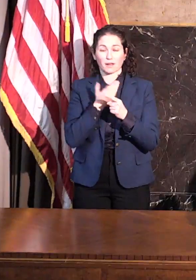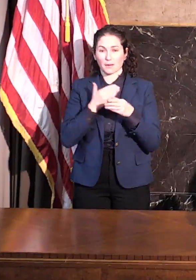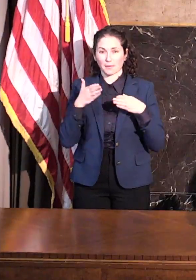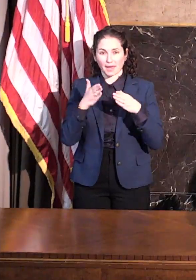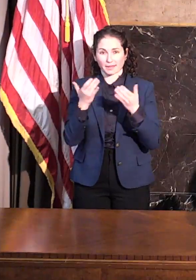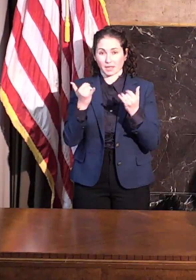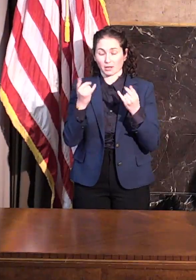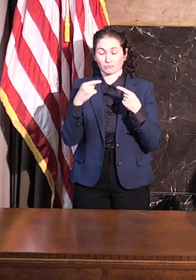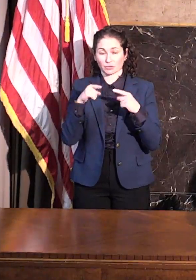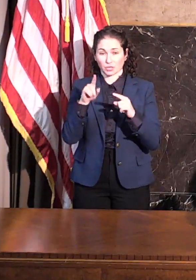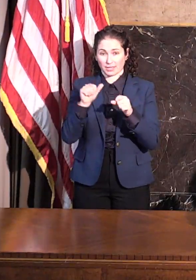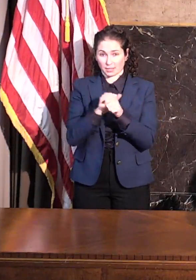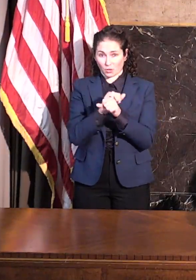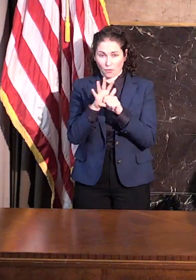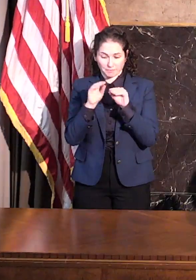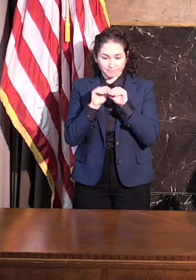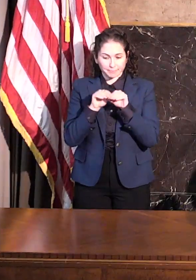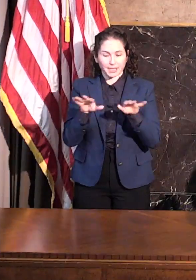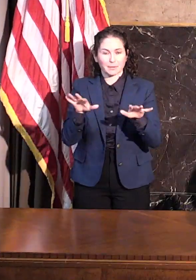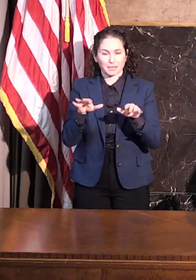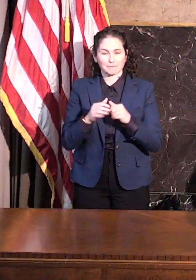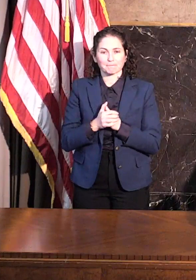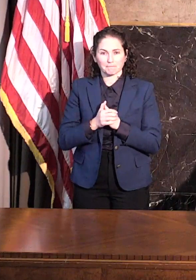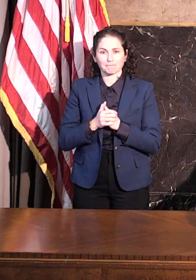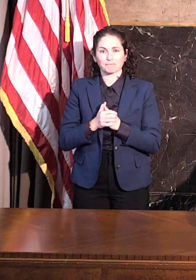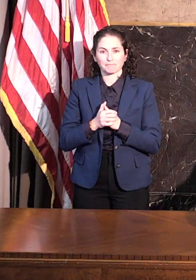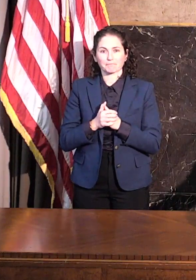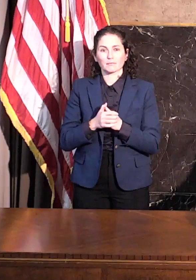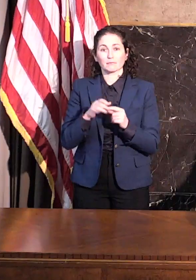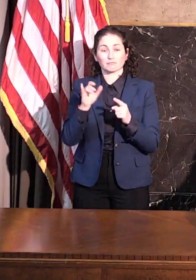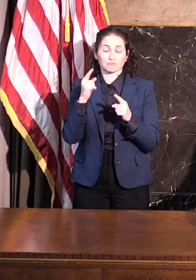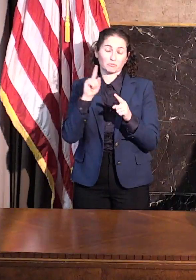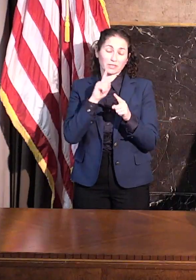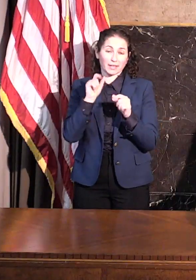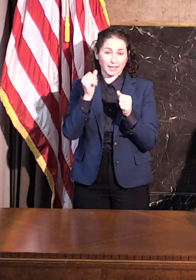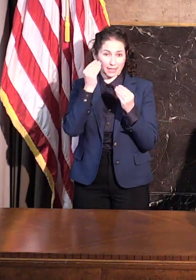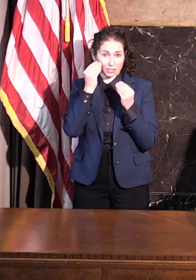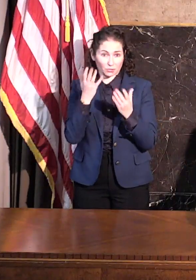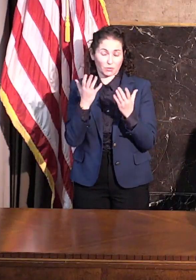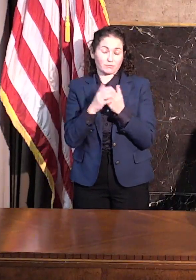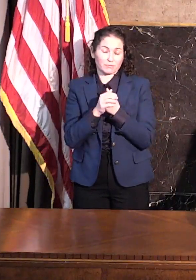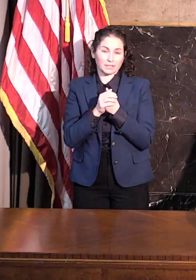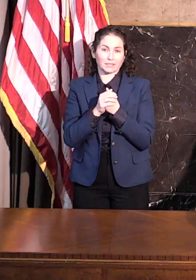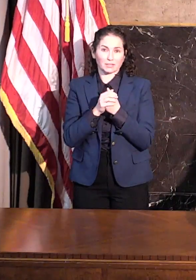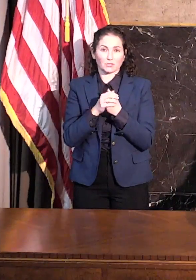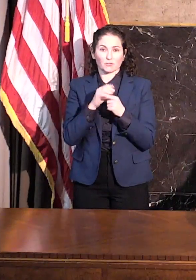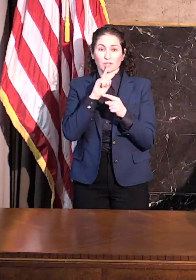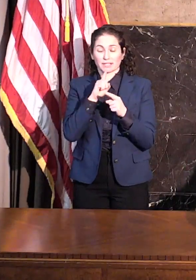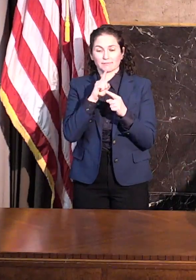today that I believe are rather exciting and